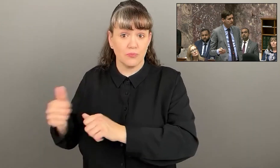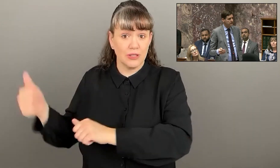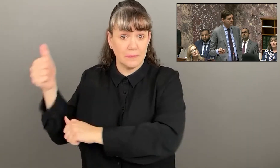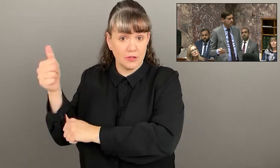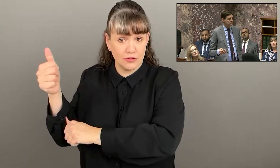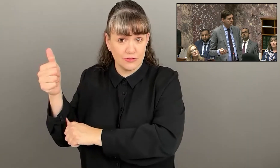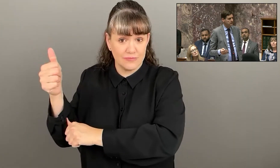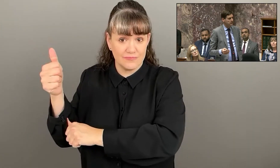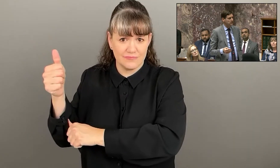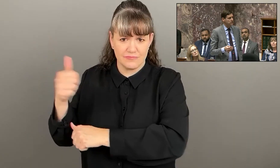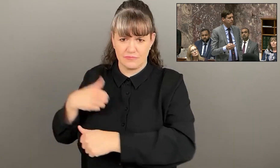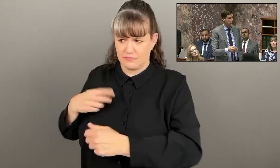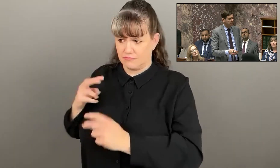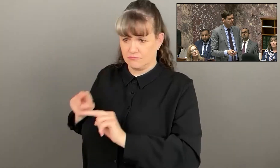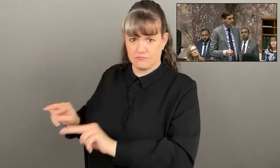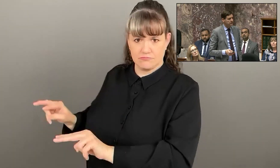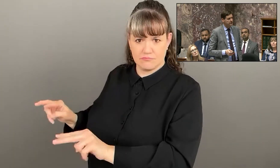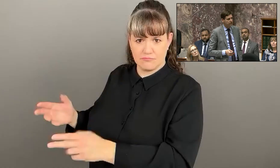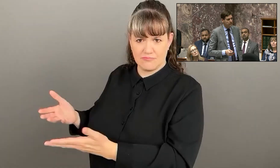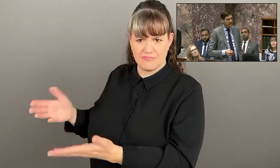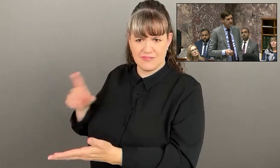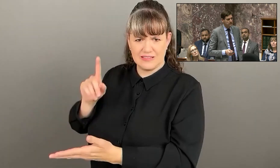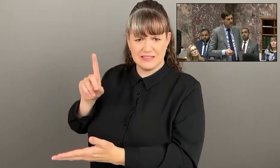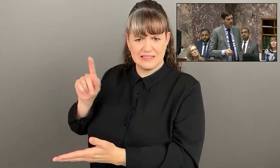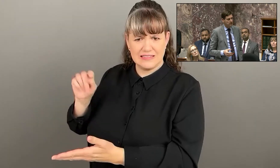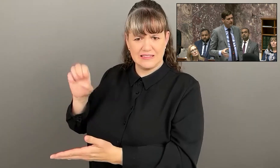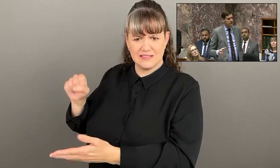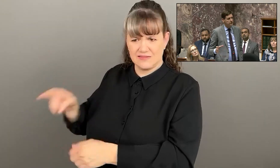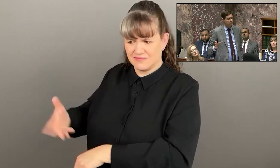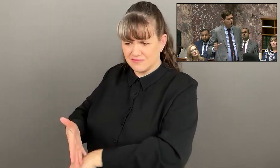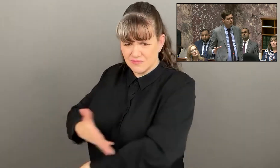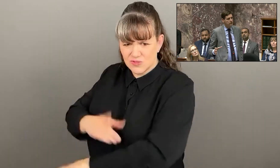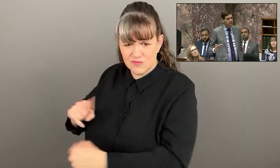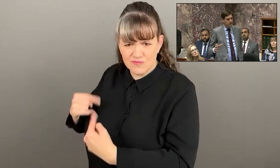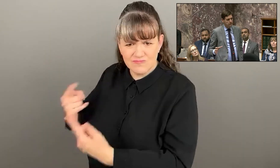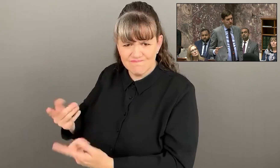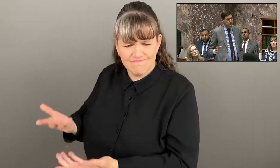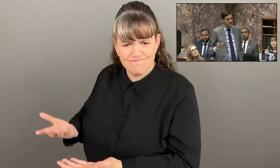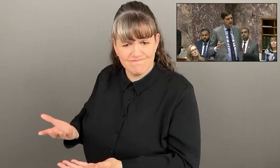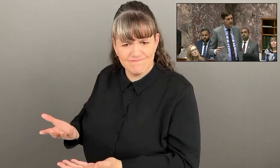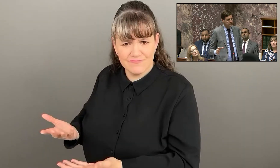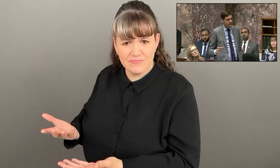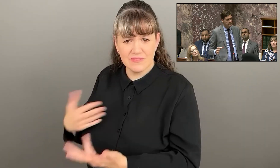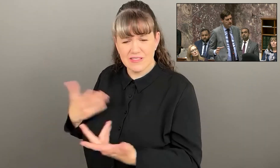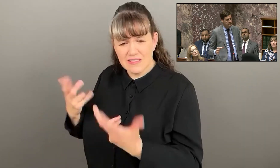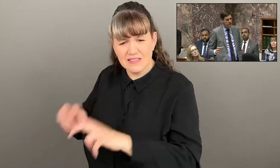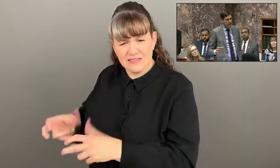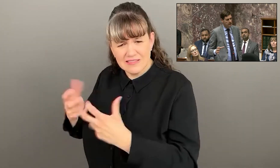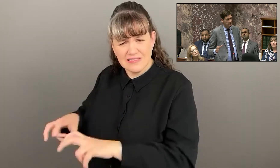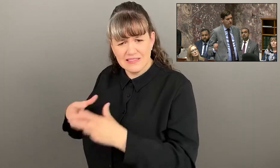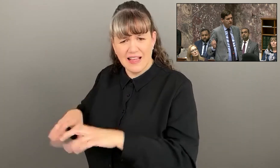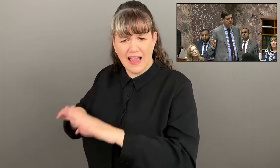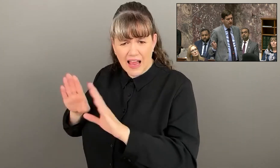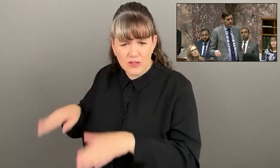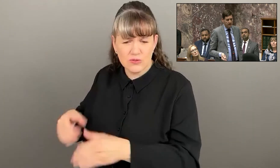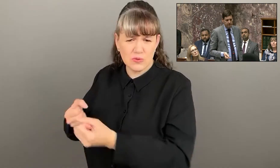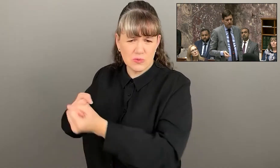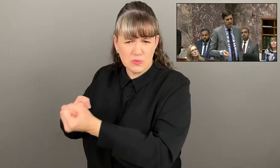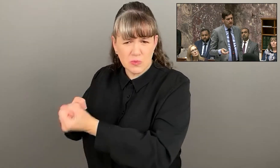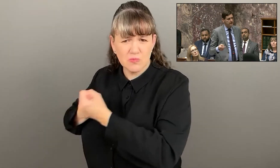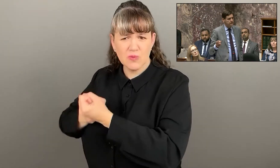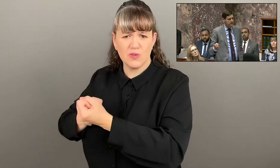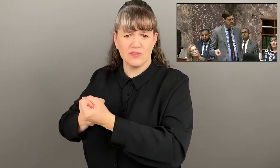investments in housing, supporting people in different ways, but there is a cohort of people in the neighborhood that are served by